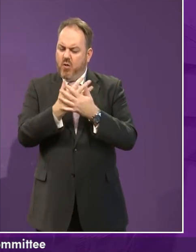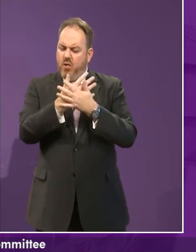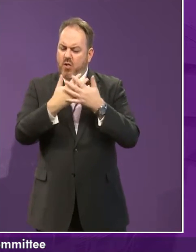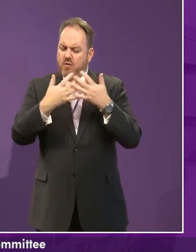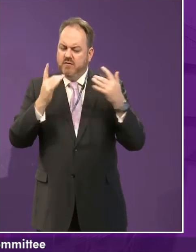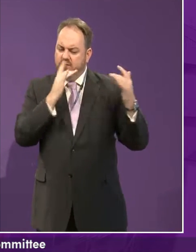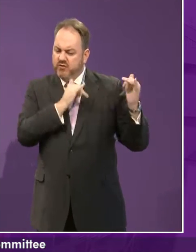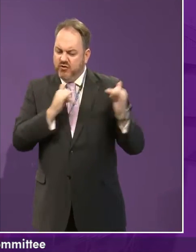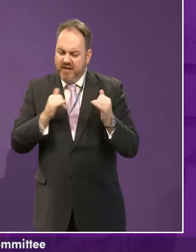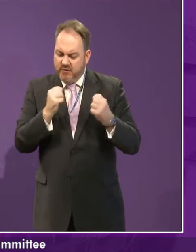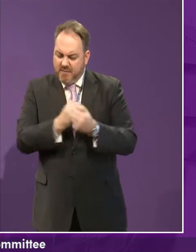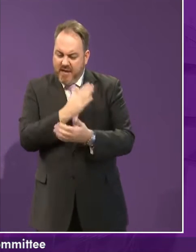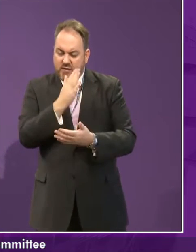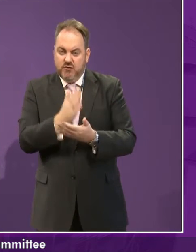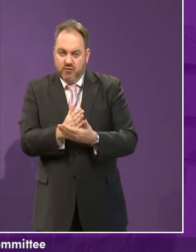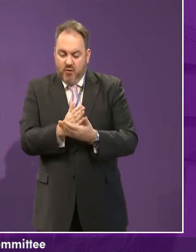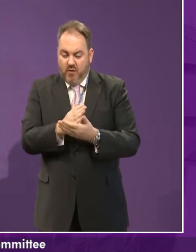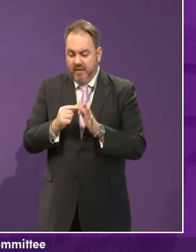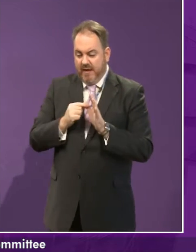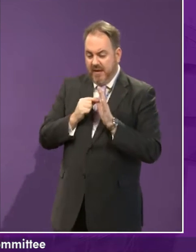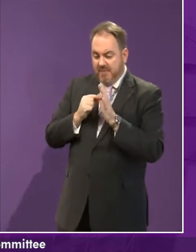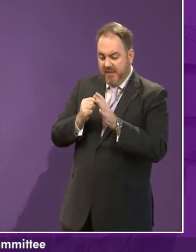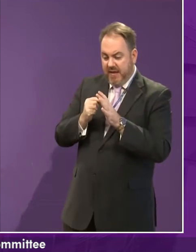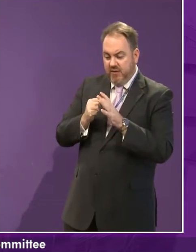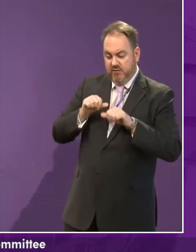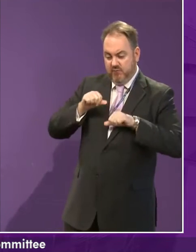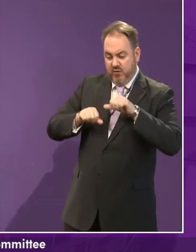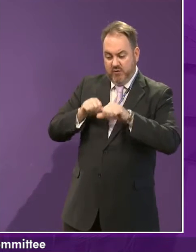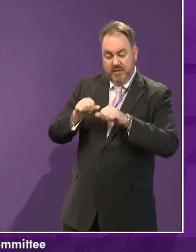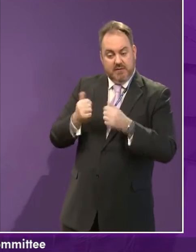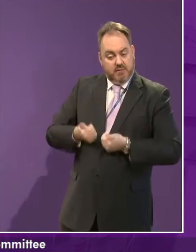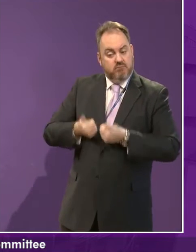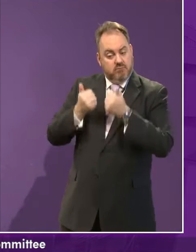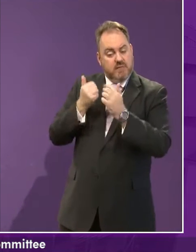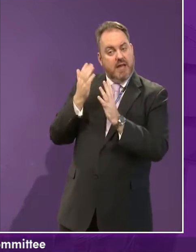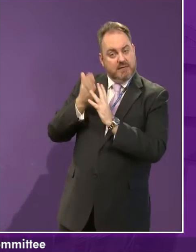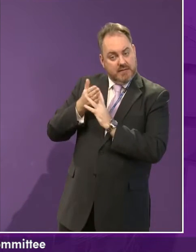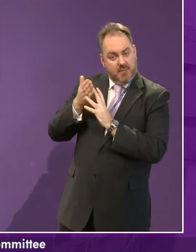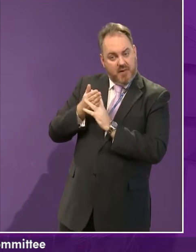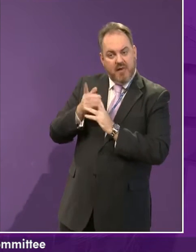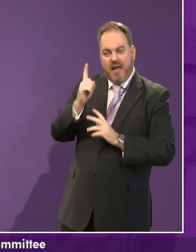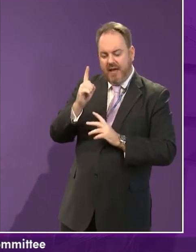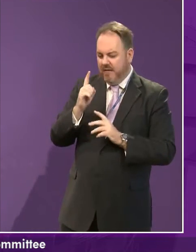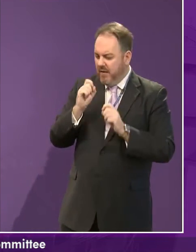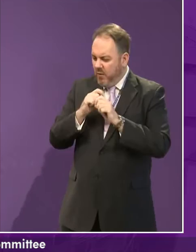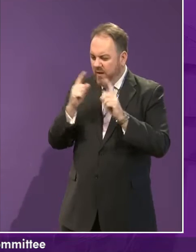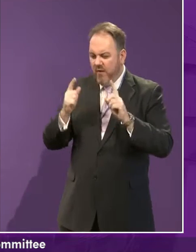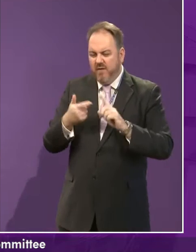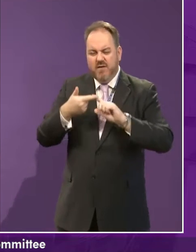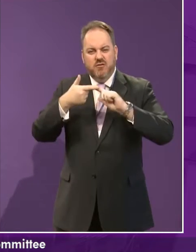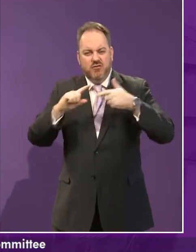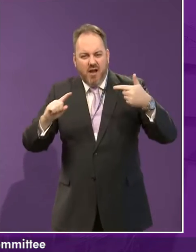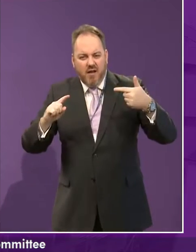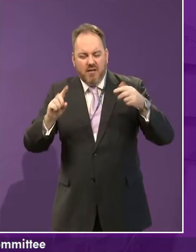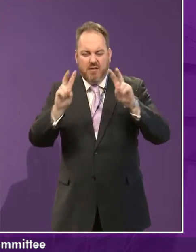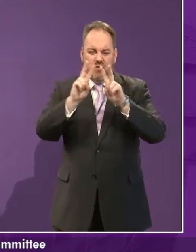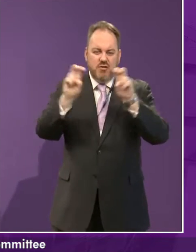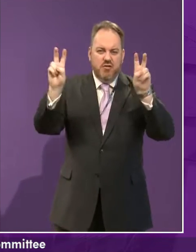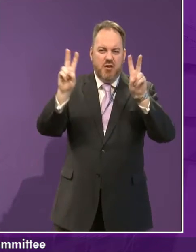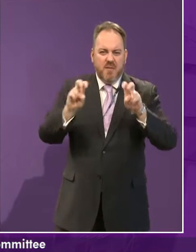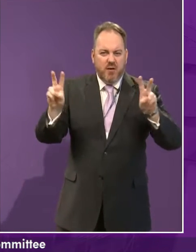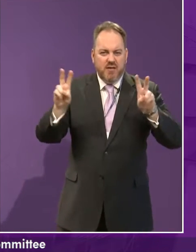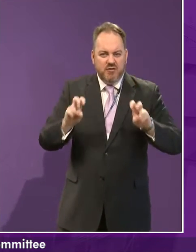terms of the accessibility of the application, but also in terms of the terminology that they're using. So down